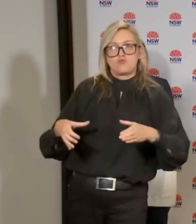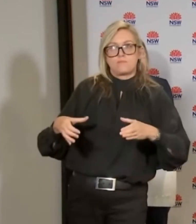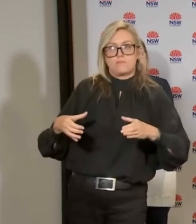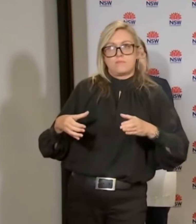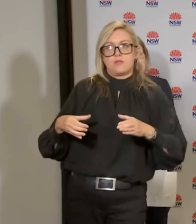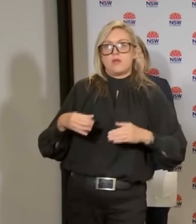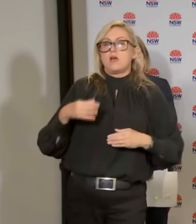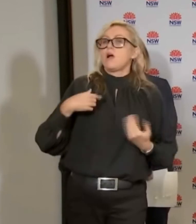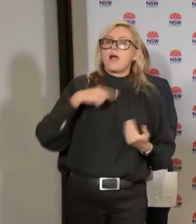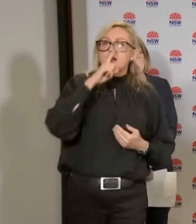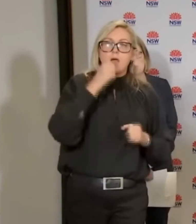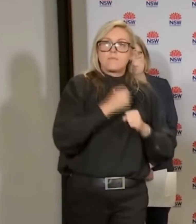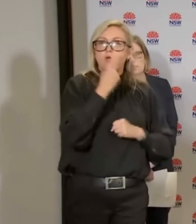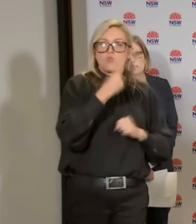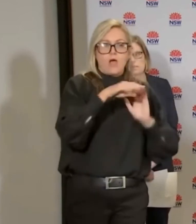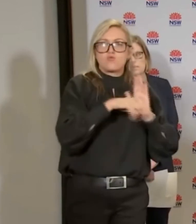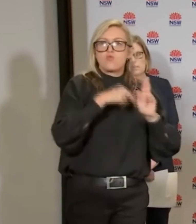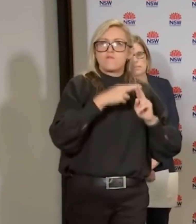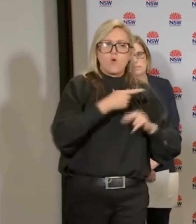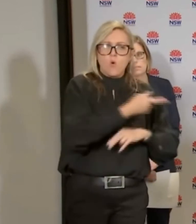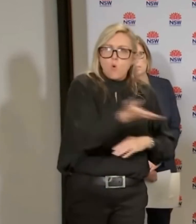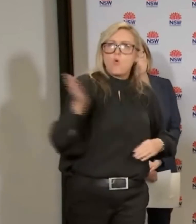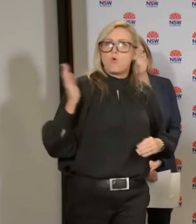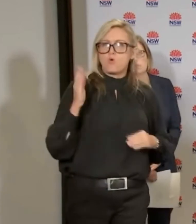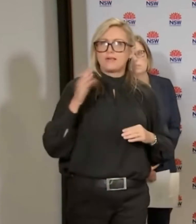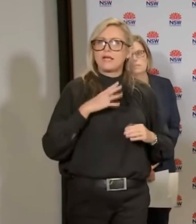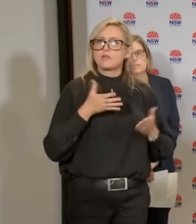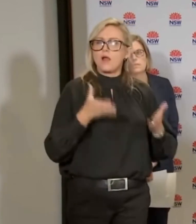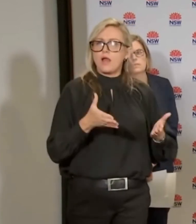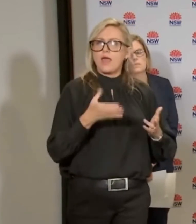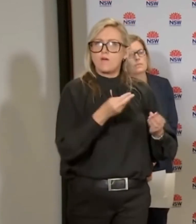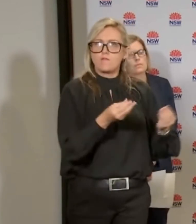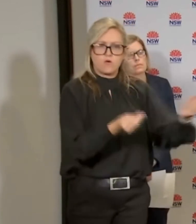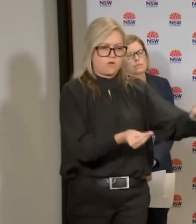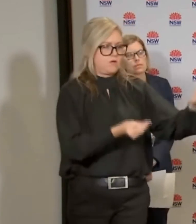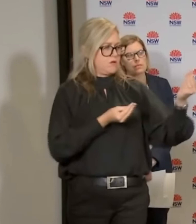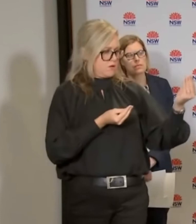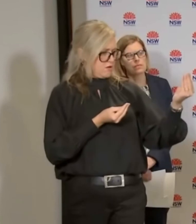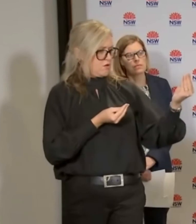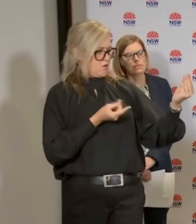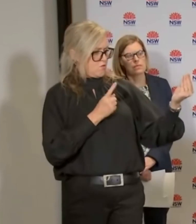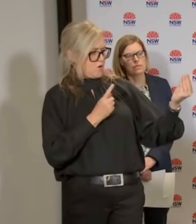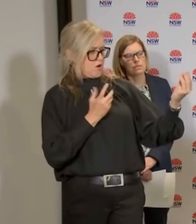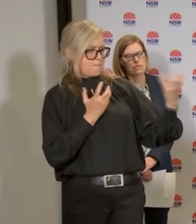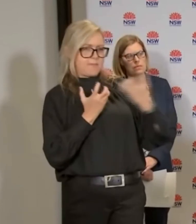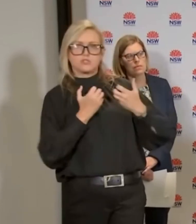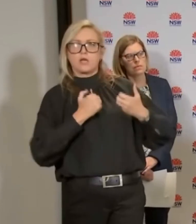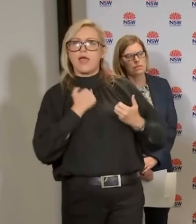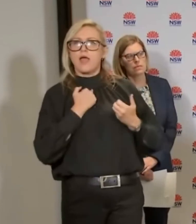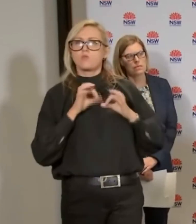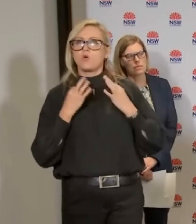for every single organisation. You need to leave a bit of space for them to present to their, whether it's a parishioner or whether it's